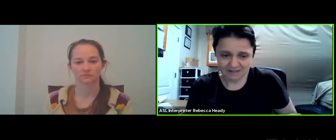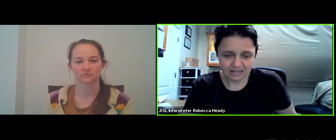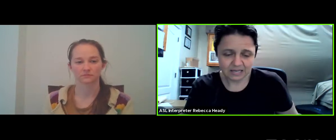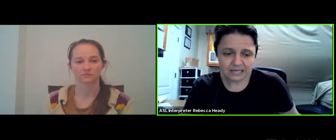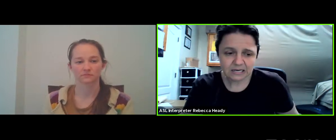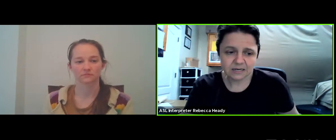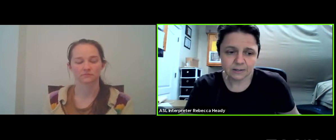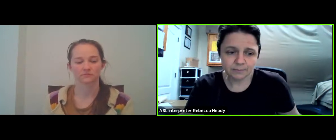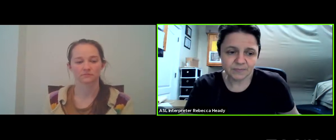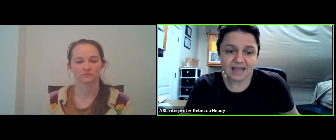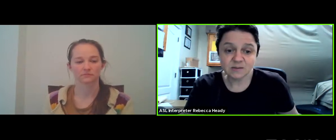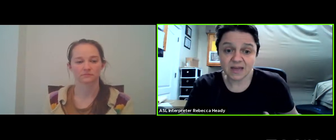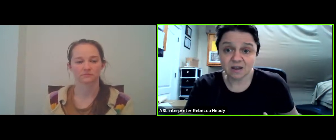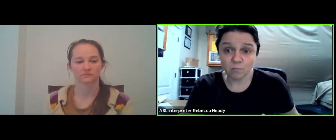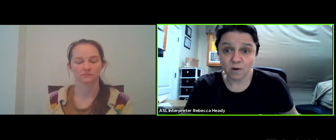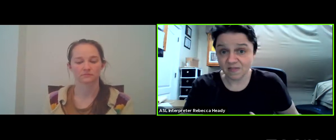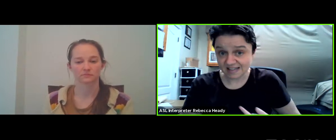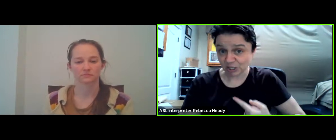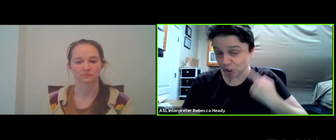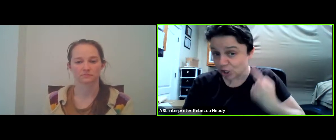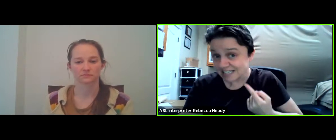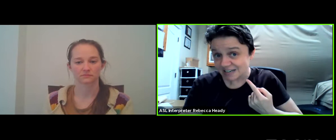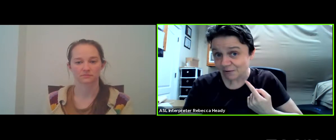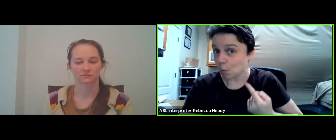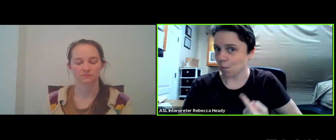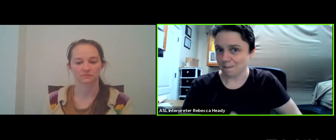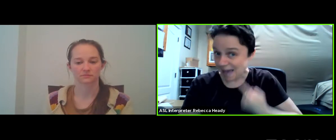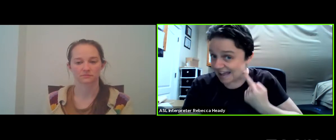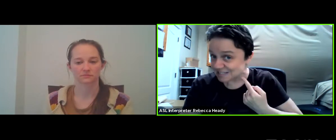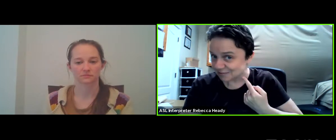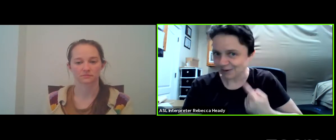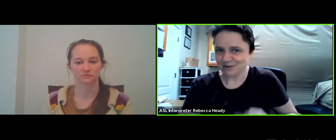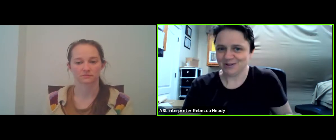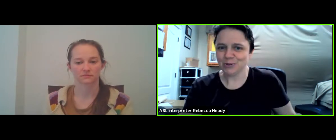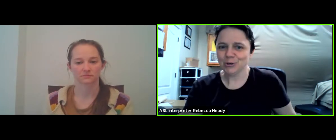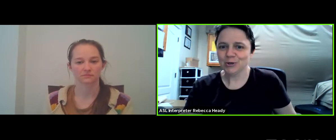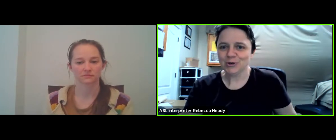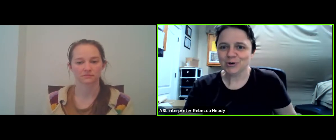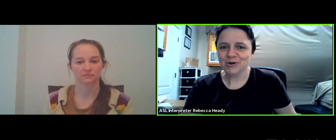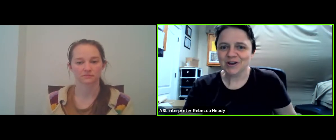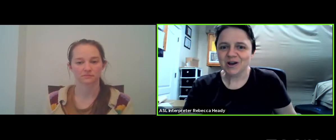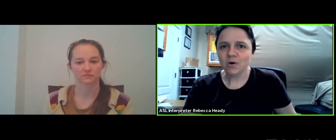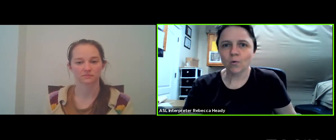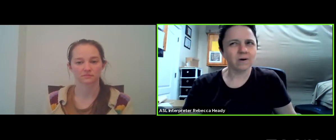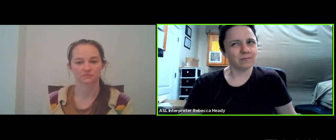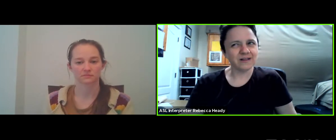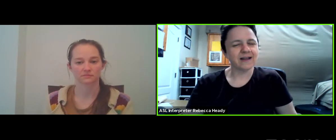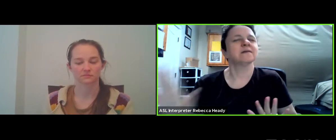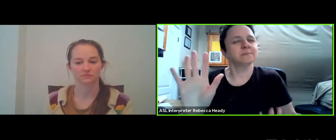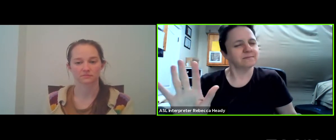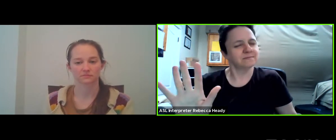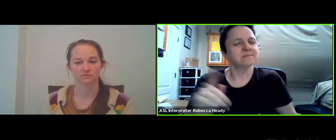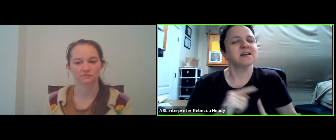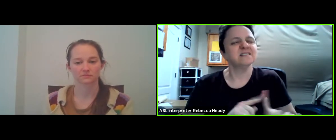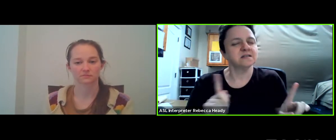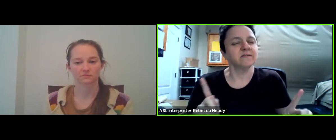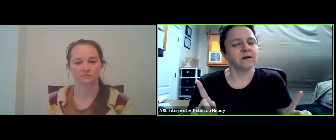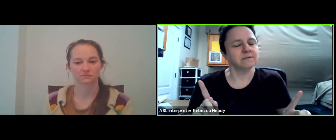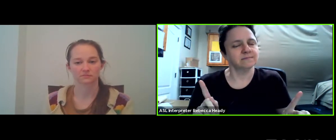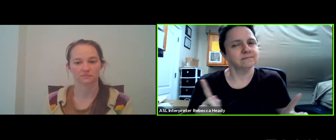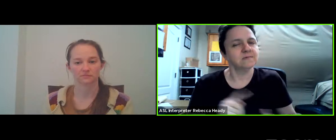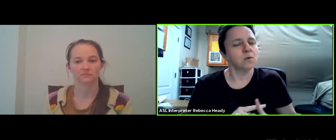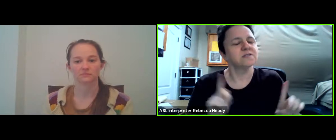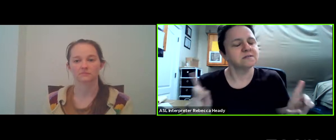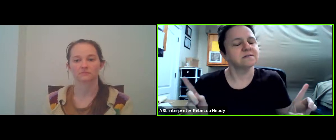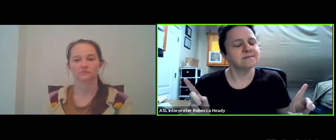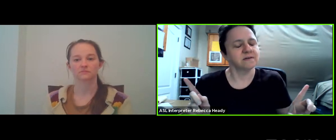different. And depending on whether that's a good different or a bad different or like